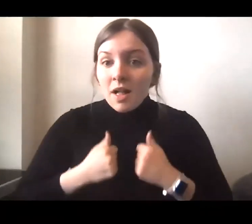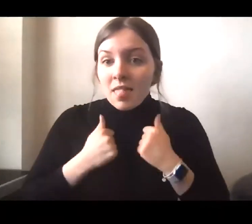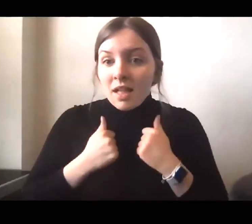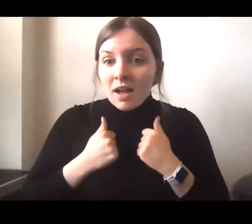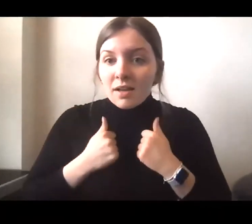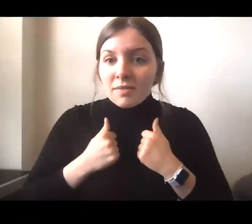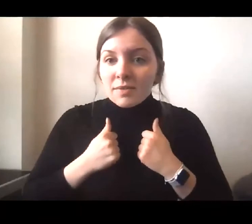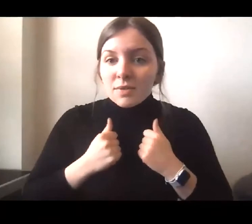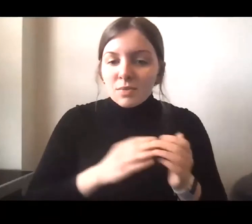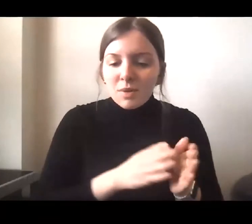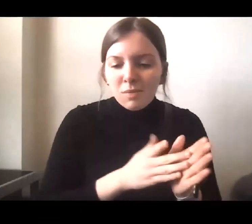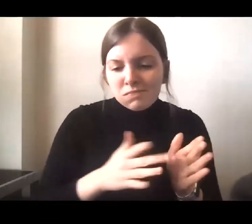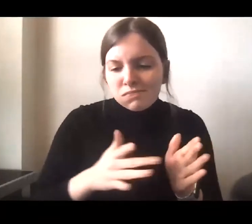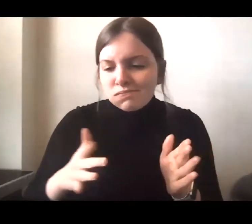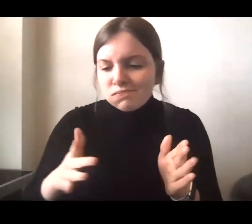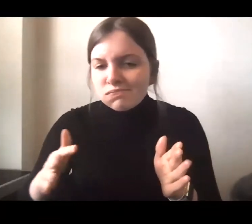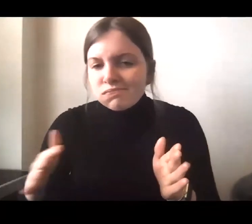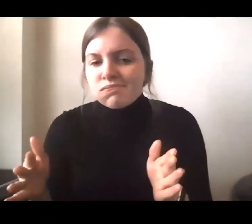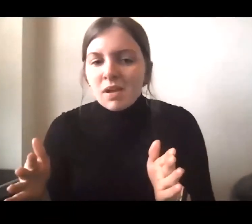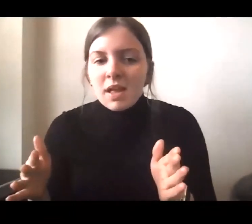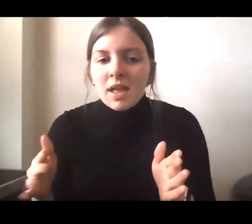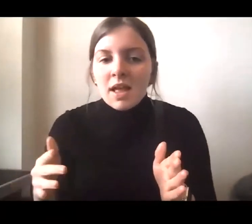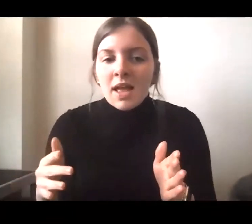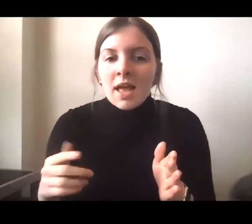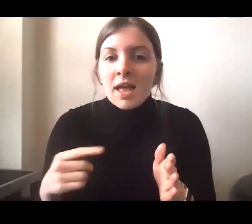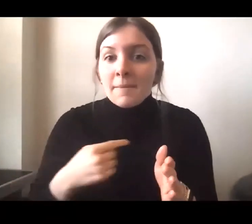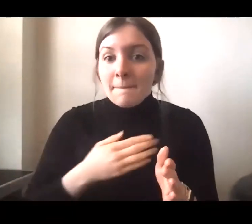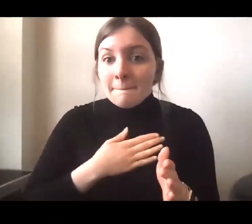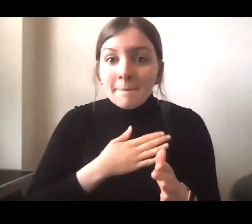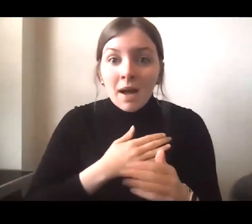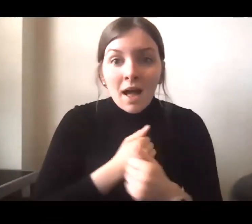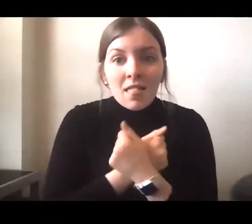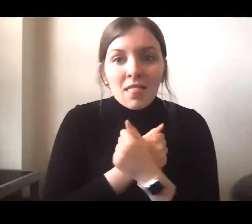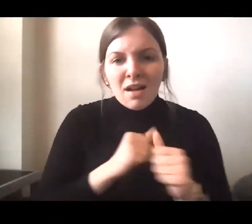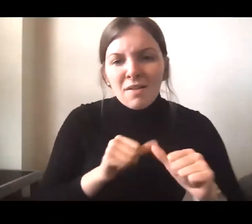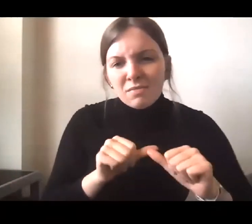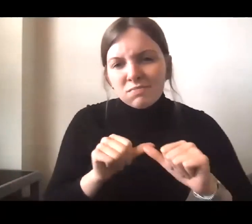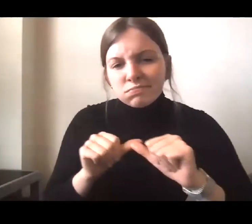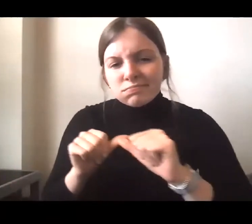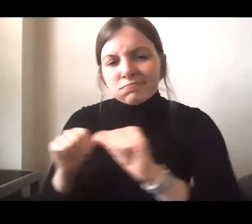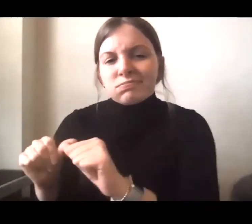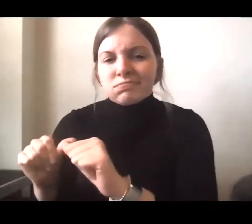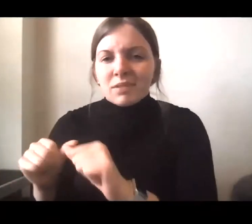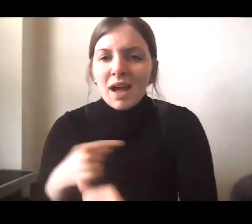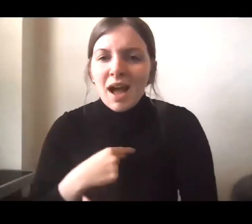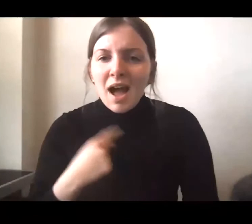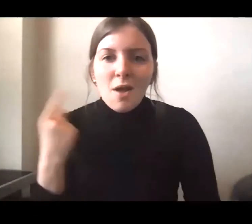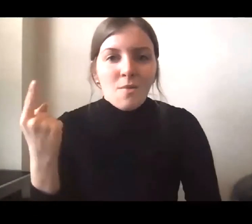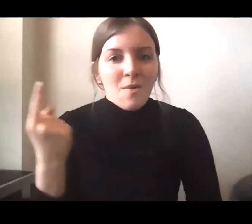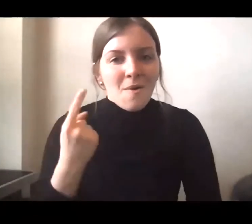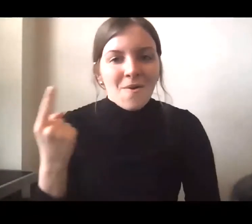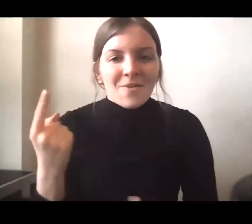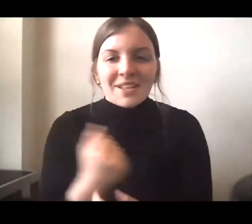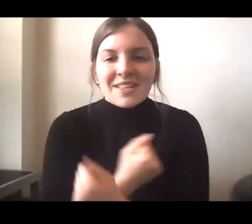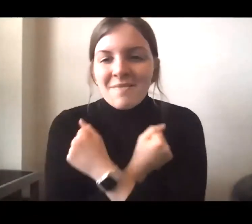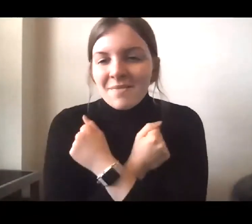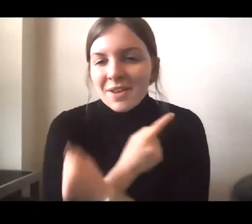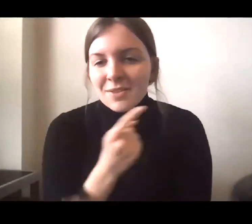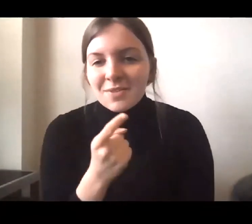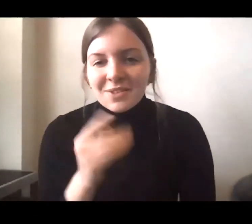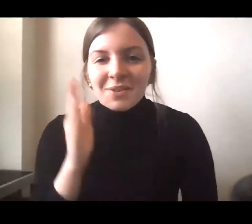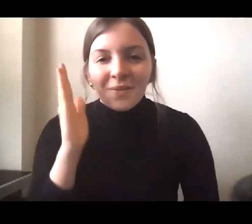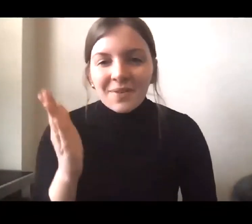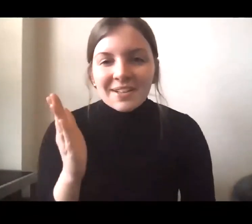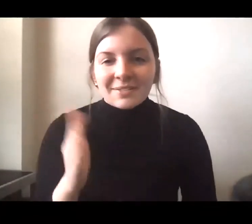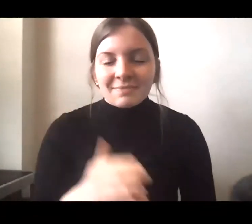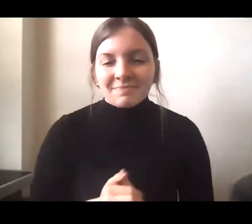little boats that sail toward those isles of yours that wait for me. Well, now, if little by little you stop loving